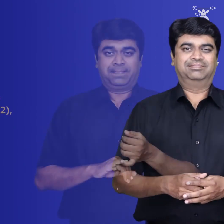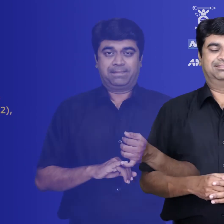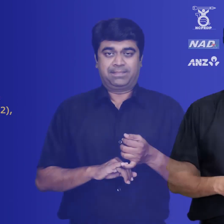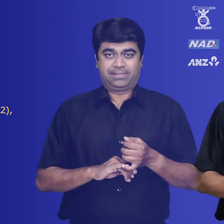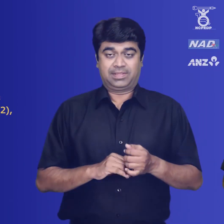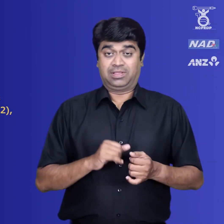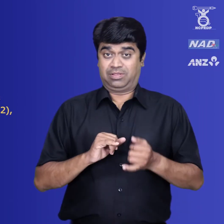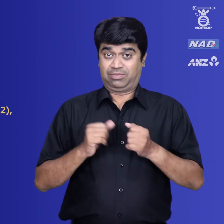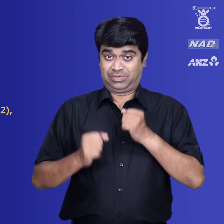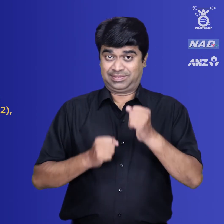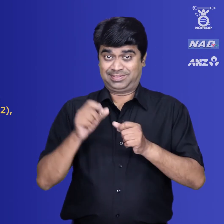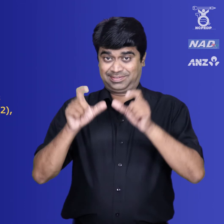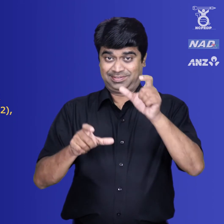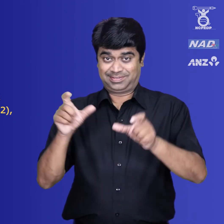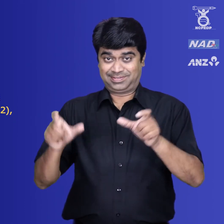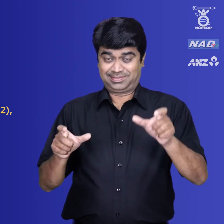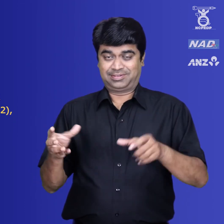sporting talents.